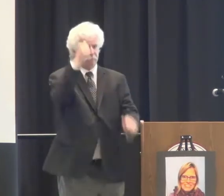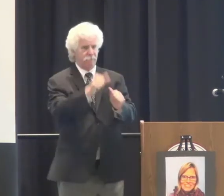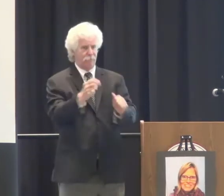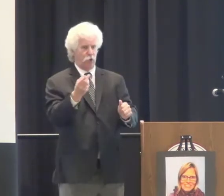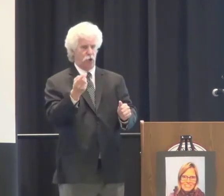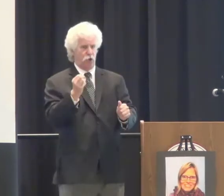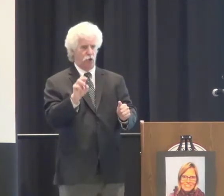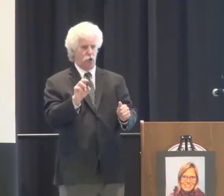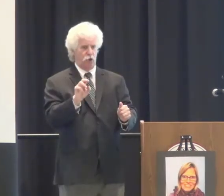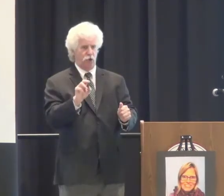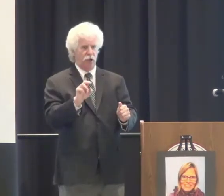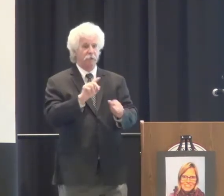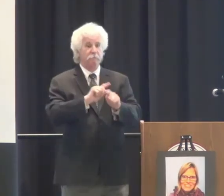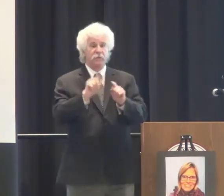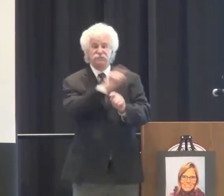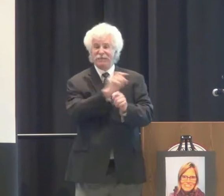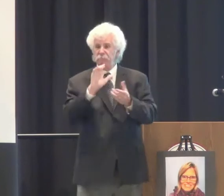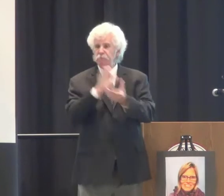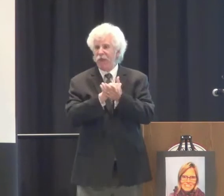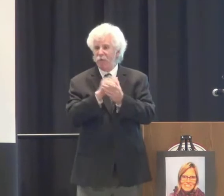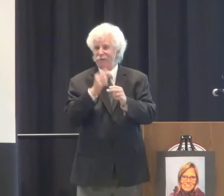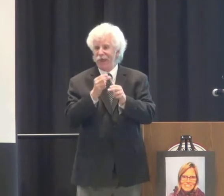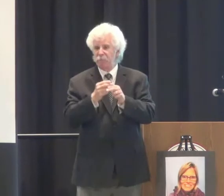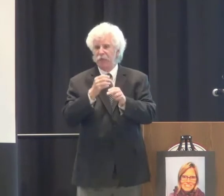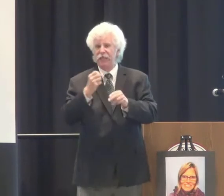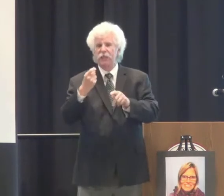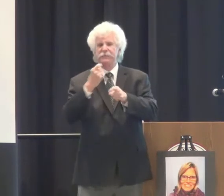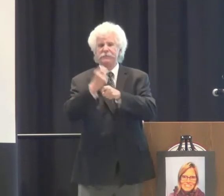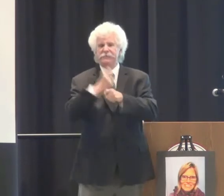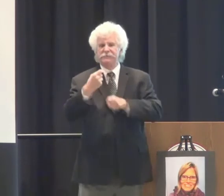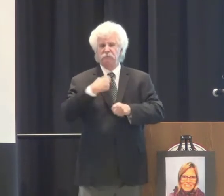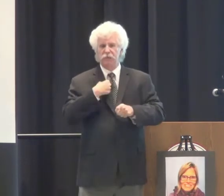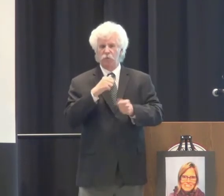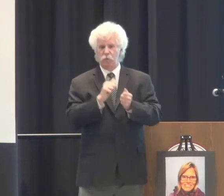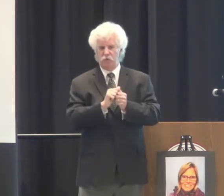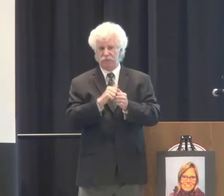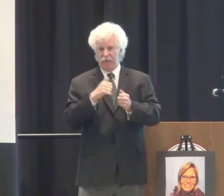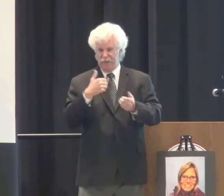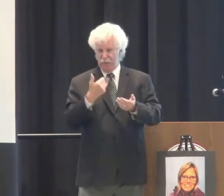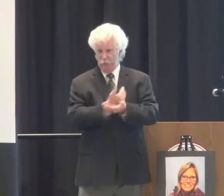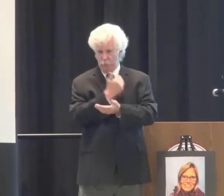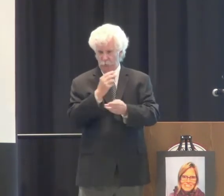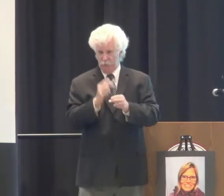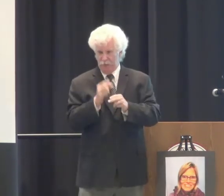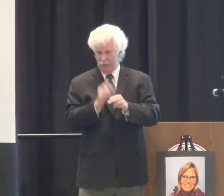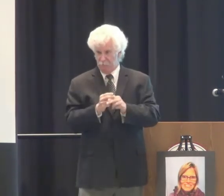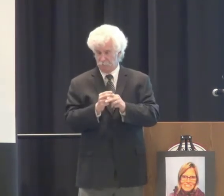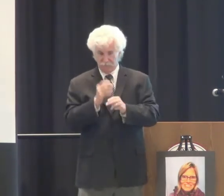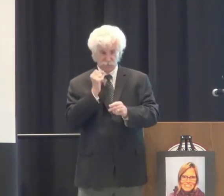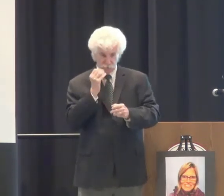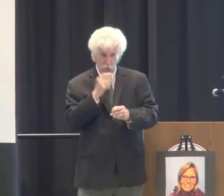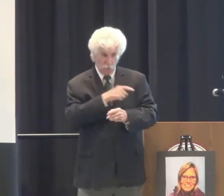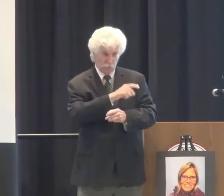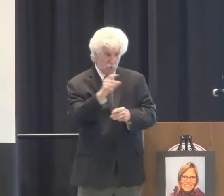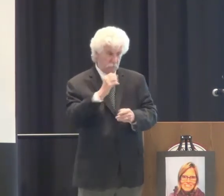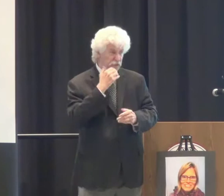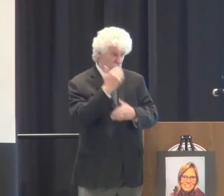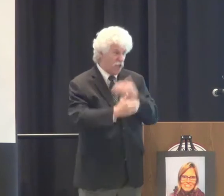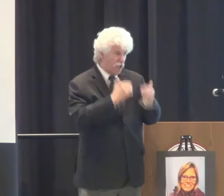oh, I remember her. She has a married name, and that teased me. She teased me with that new name. I do